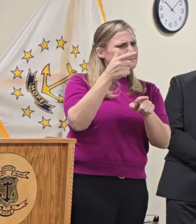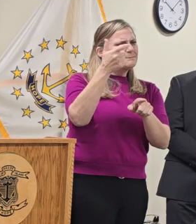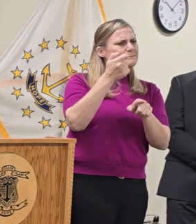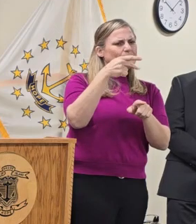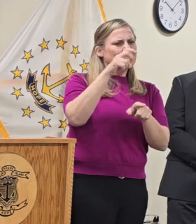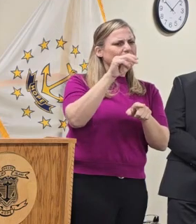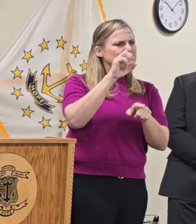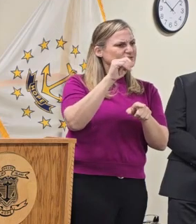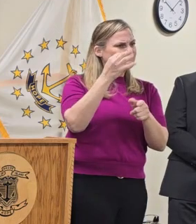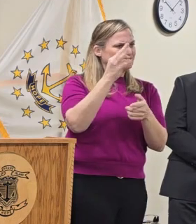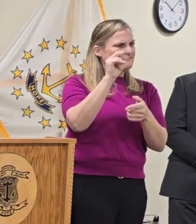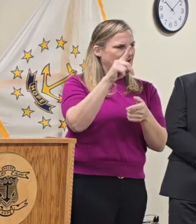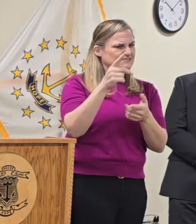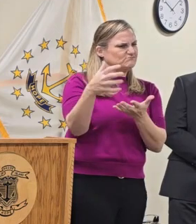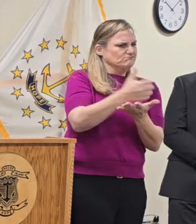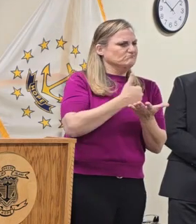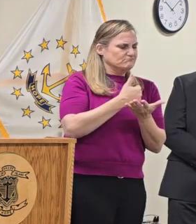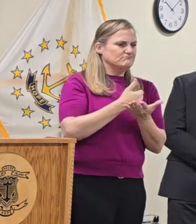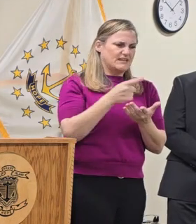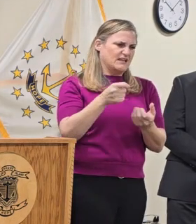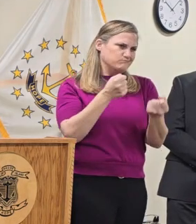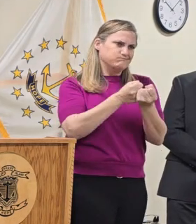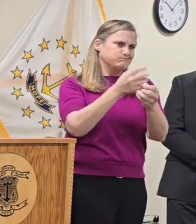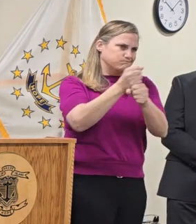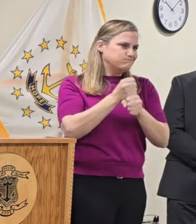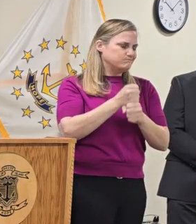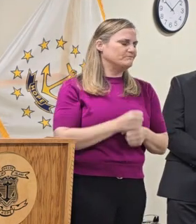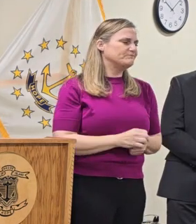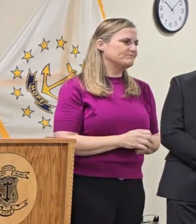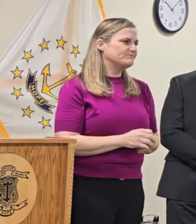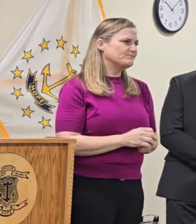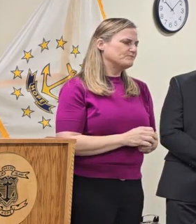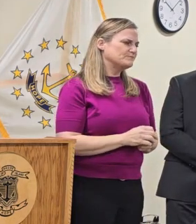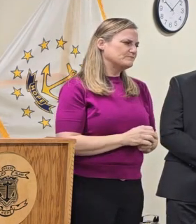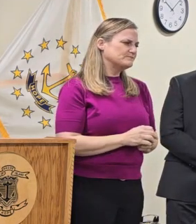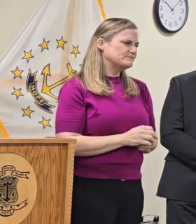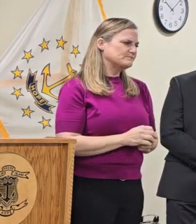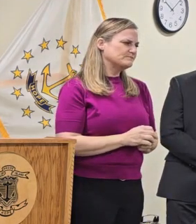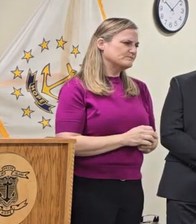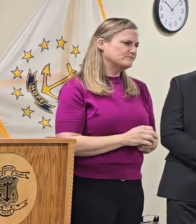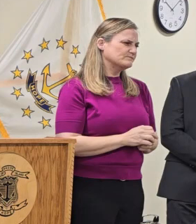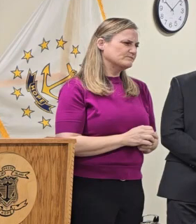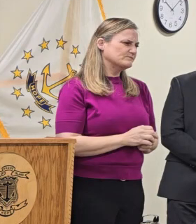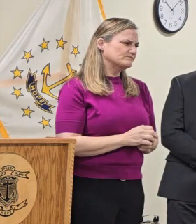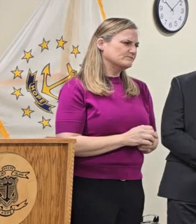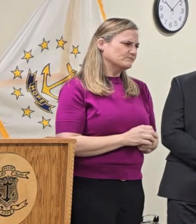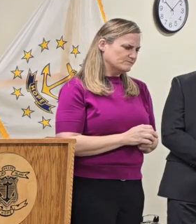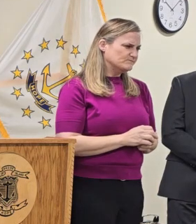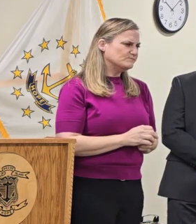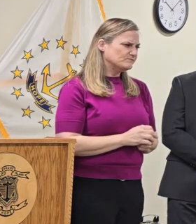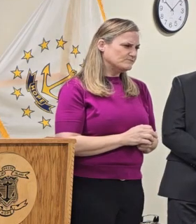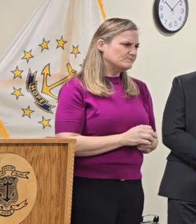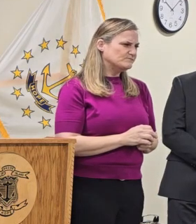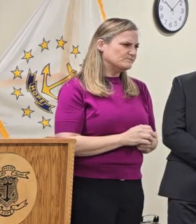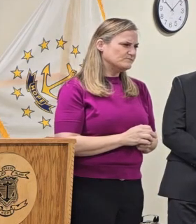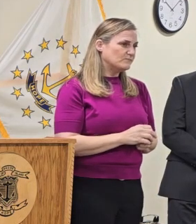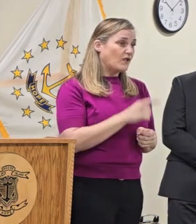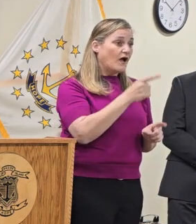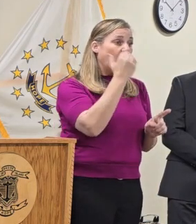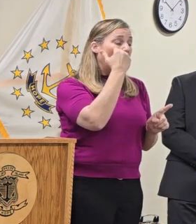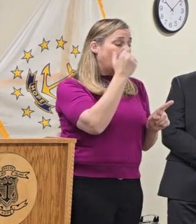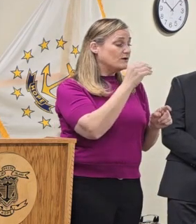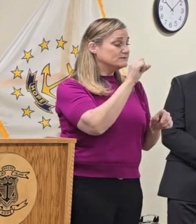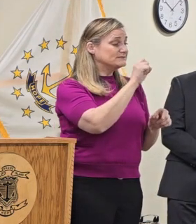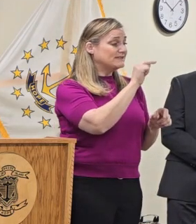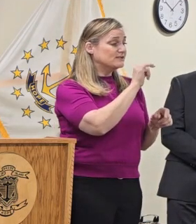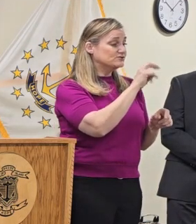secure $176 million in settlement for victims of the station nightclub fire. Now